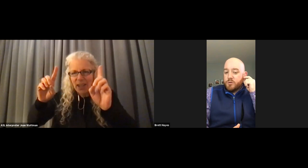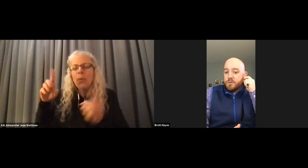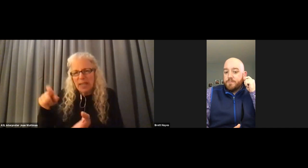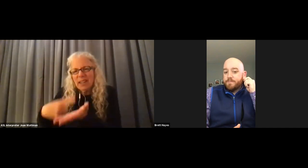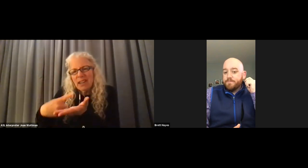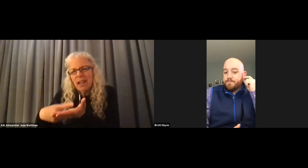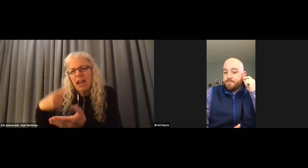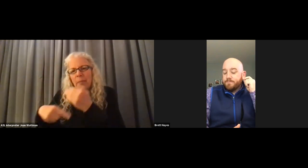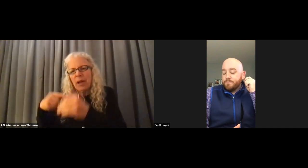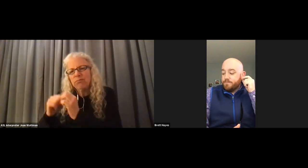future.